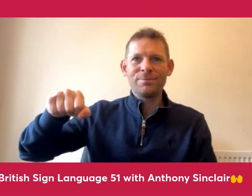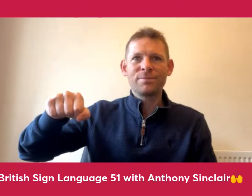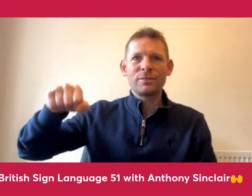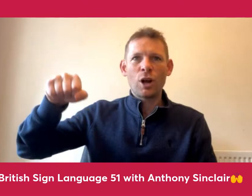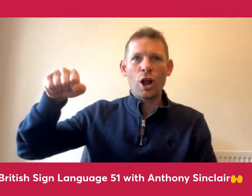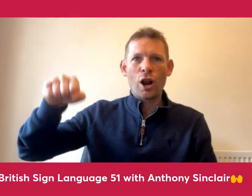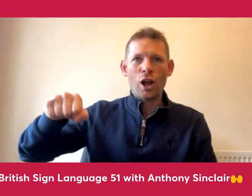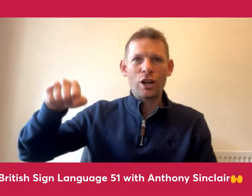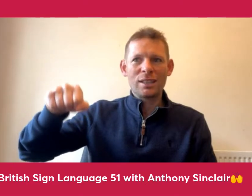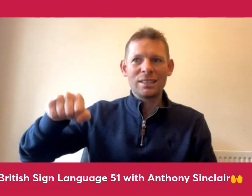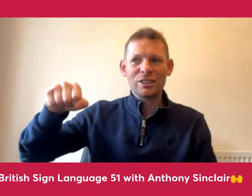Luggage.